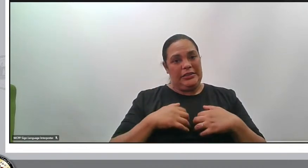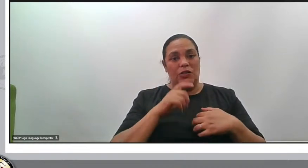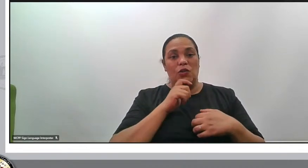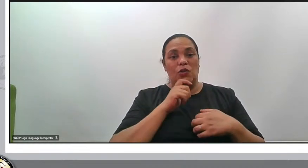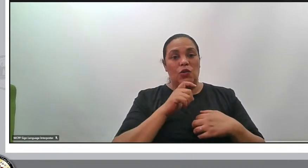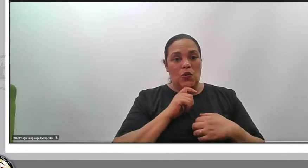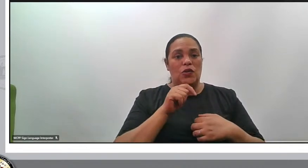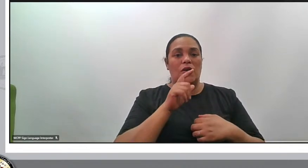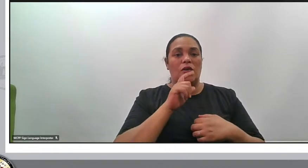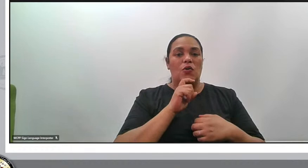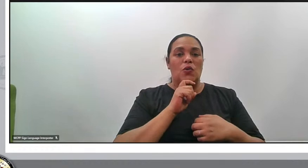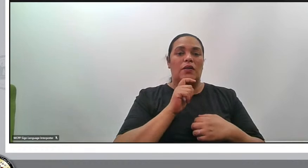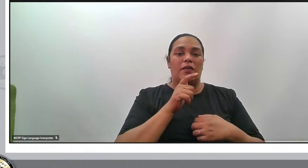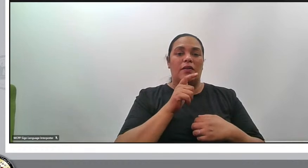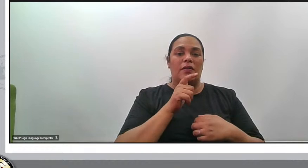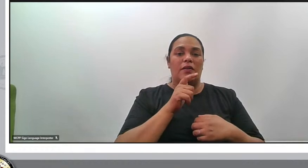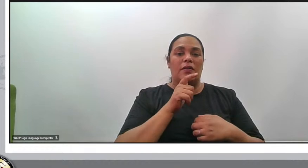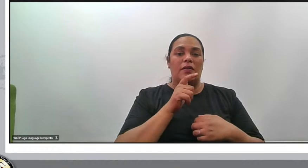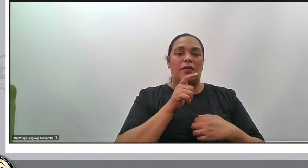public